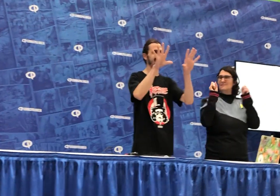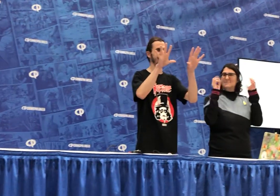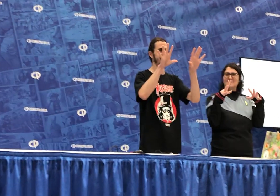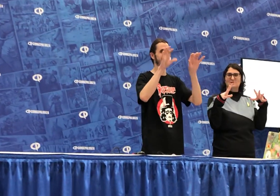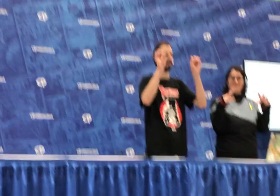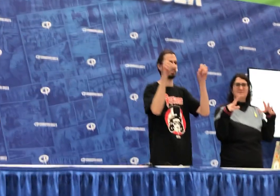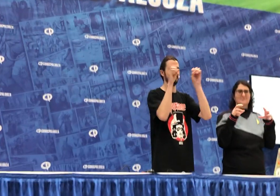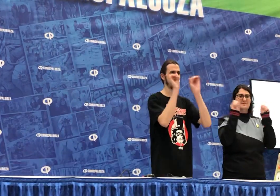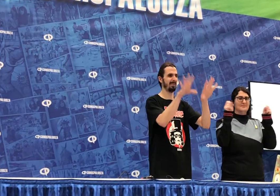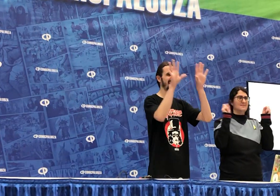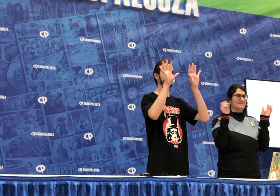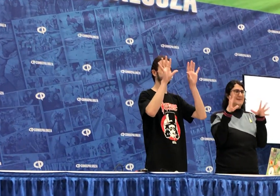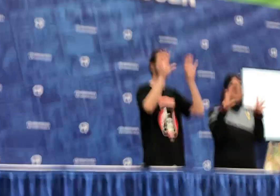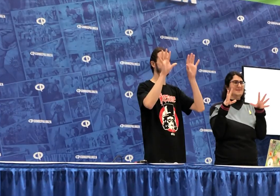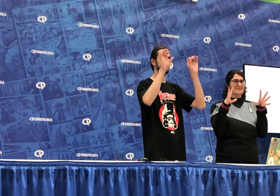Magic, we do like this. Magic.